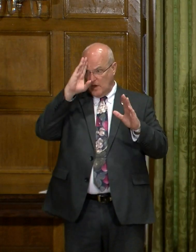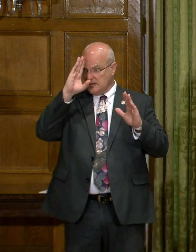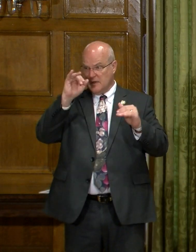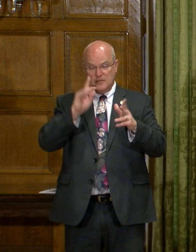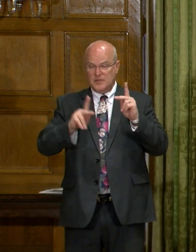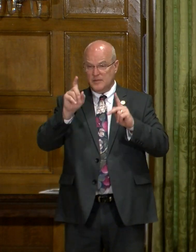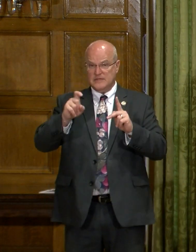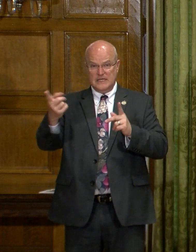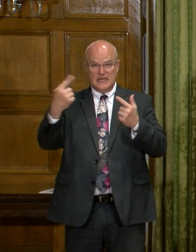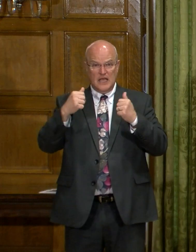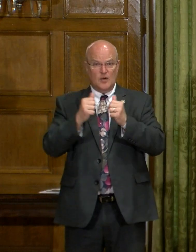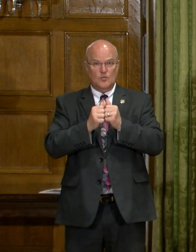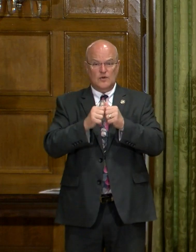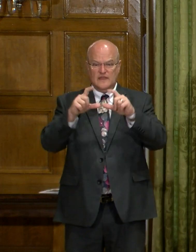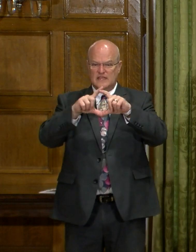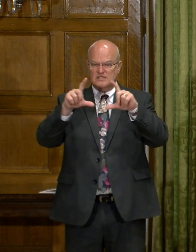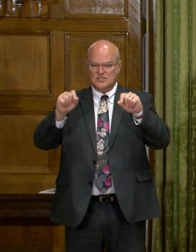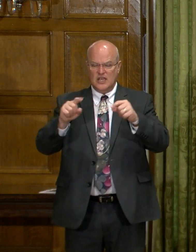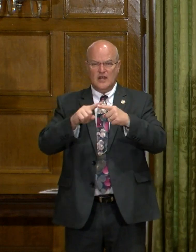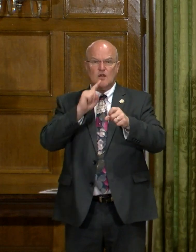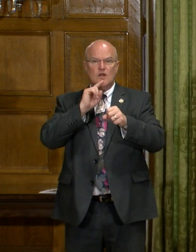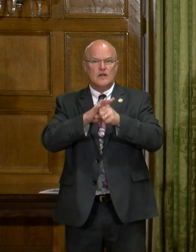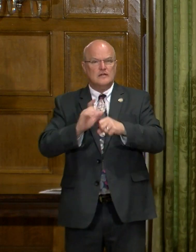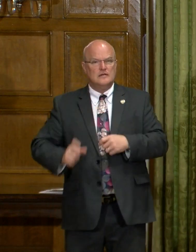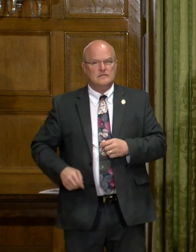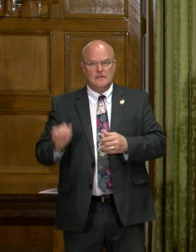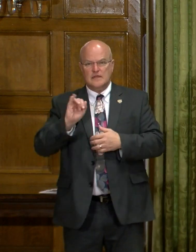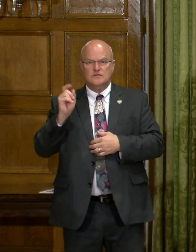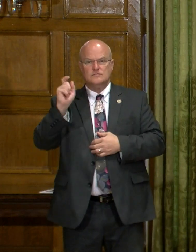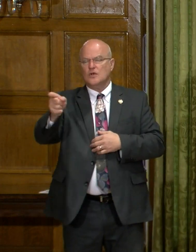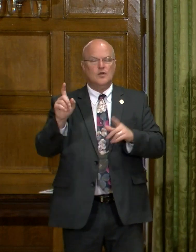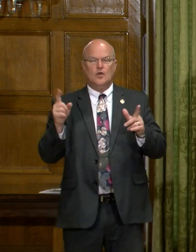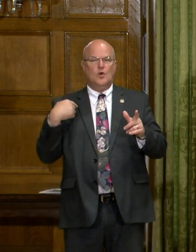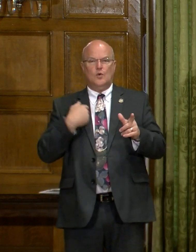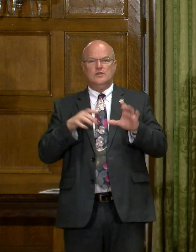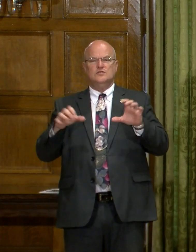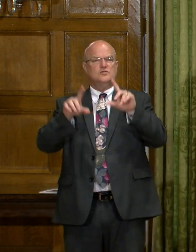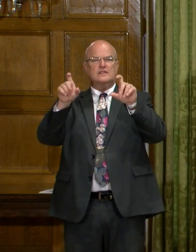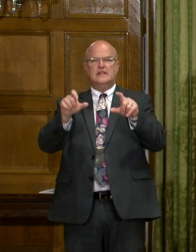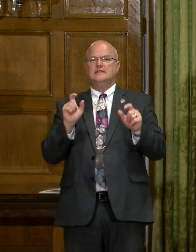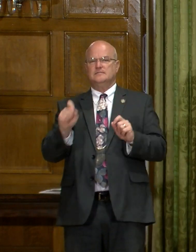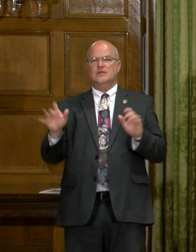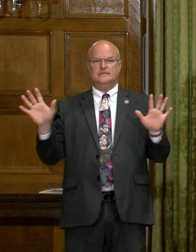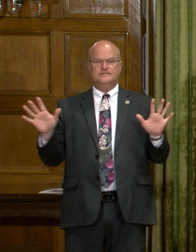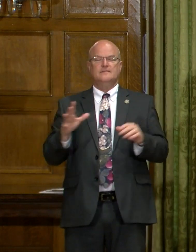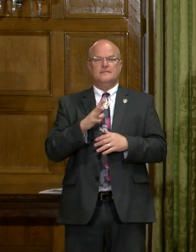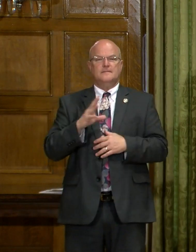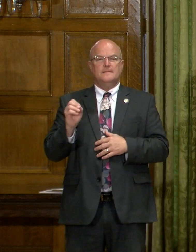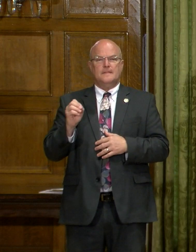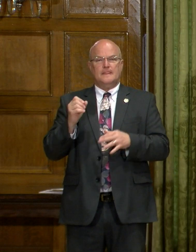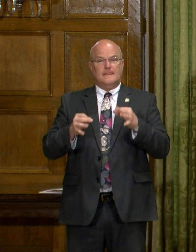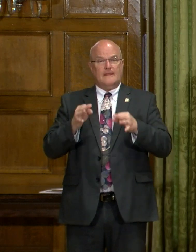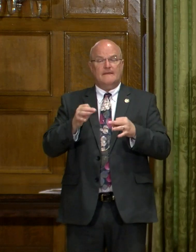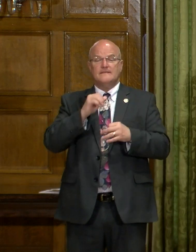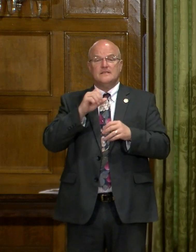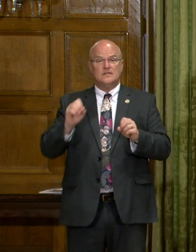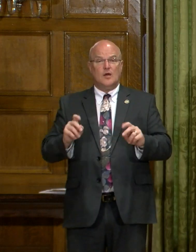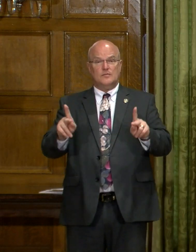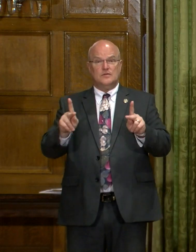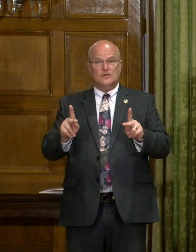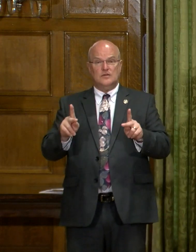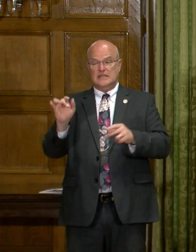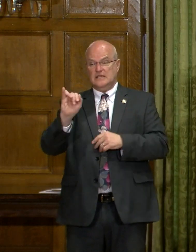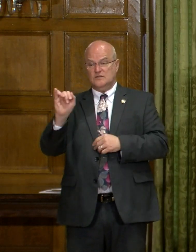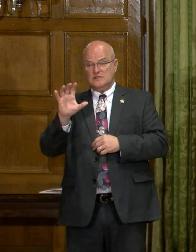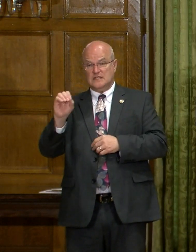expectation that people need to come with a check or a guarantee of insurance. We just do the testing. And if there's an opportunity to